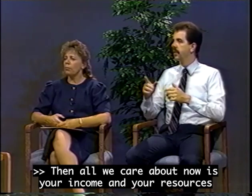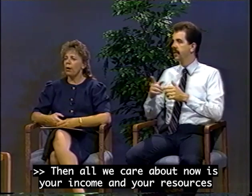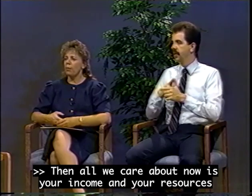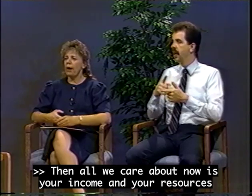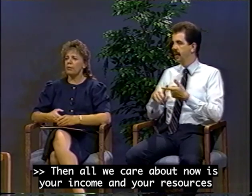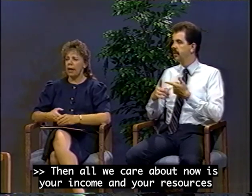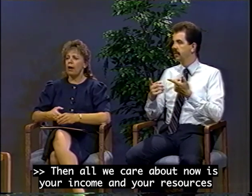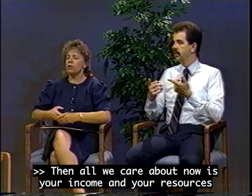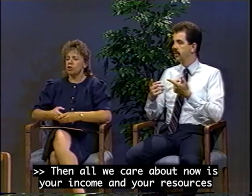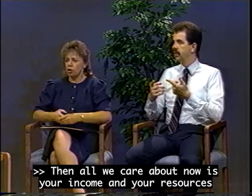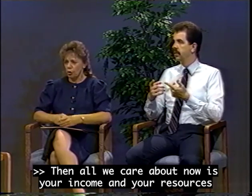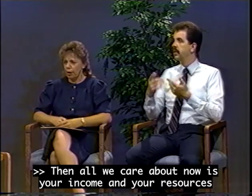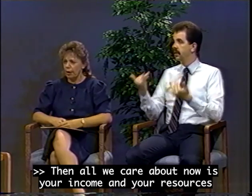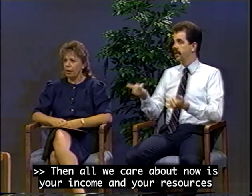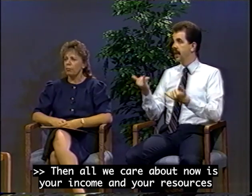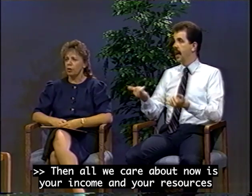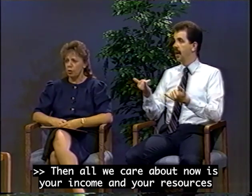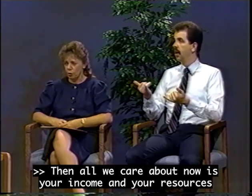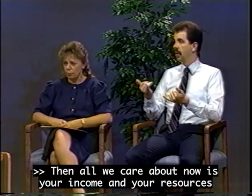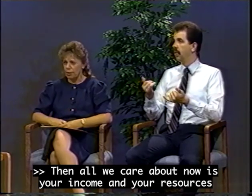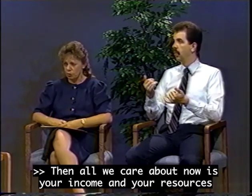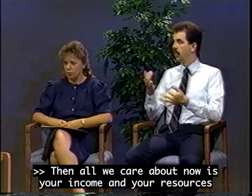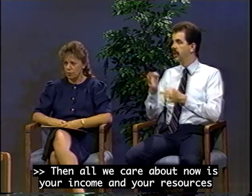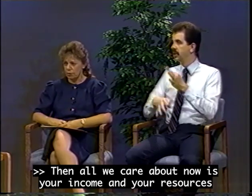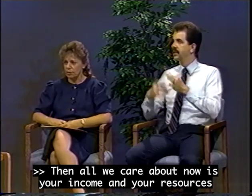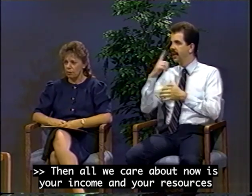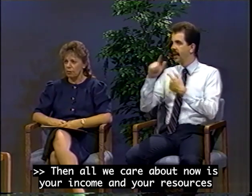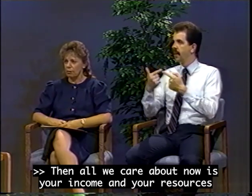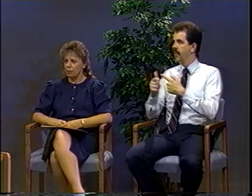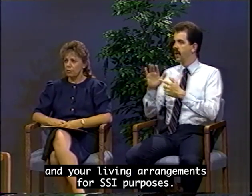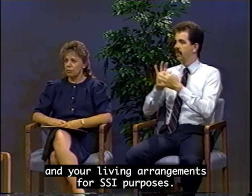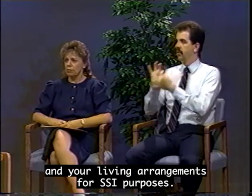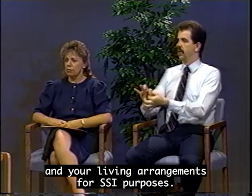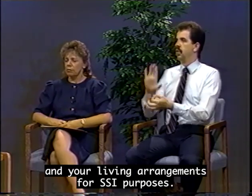care about now is your income and your resources